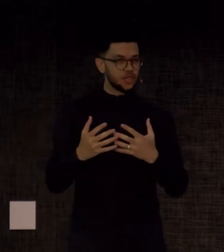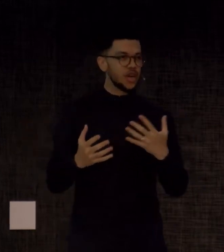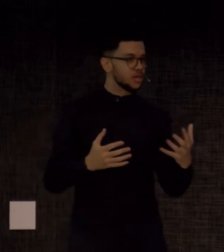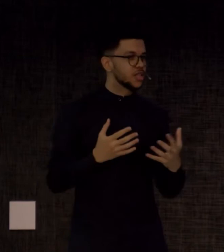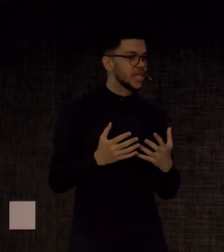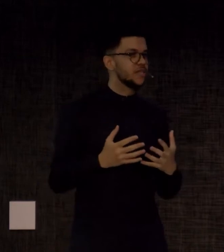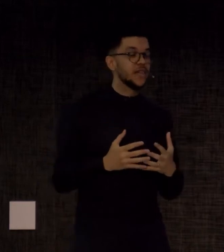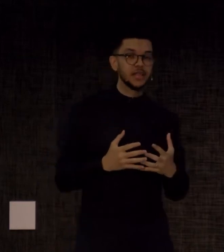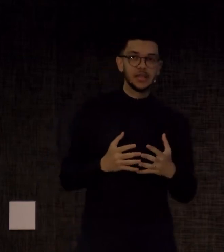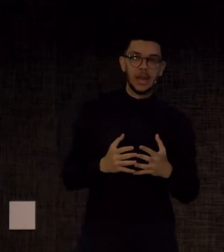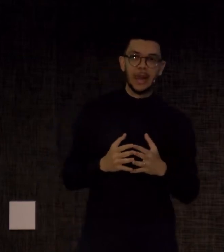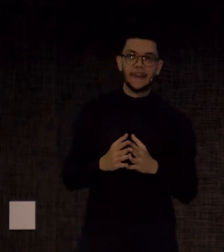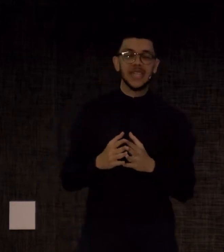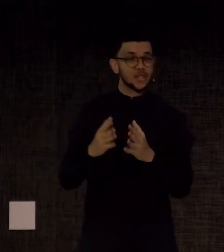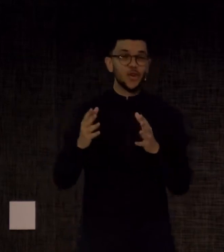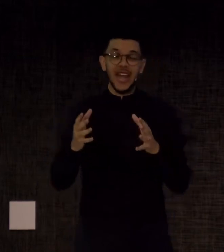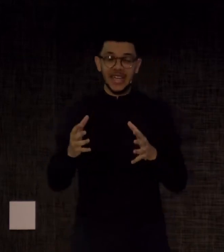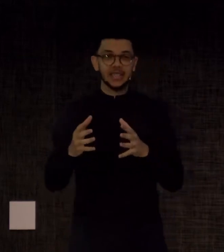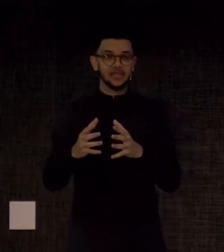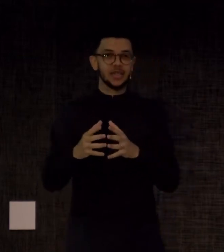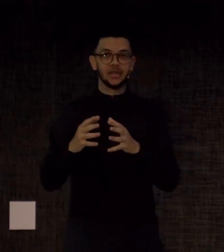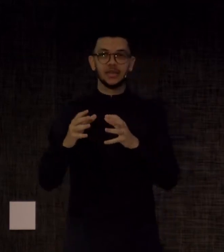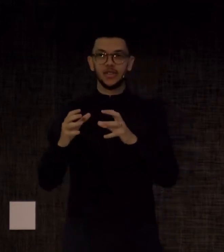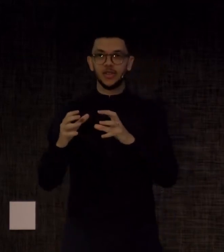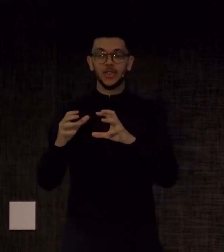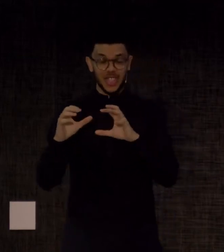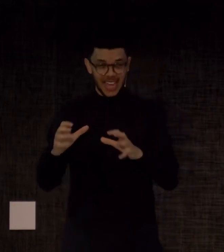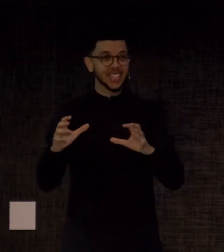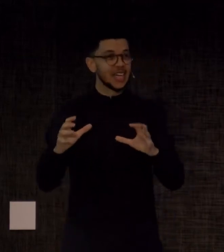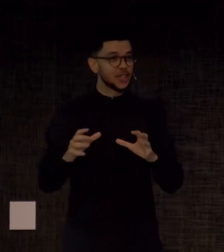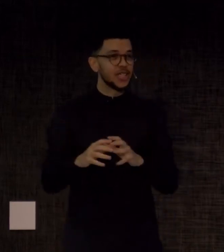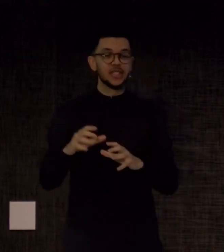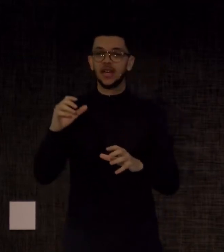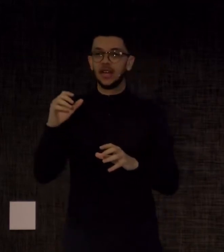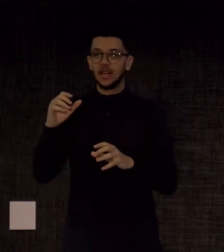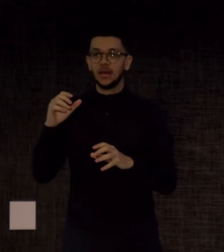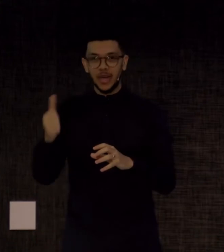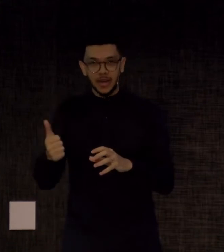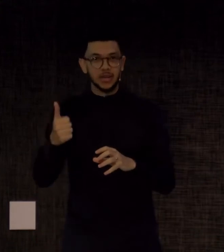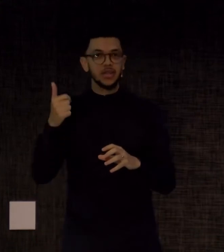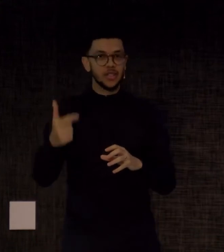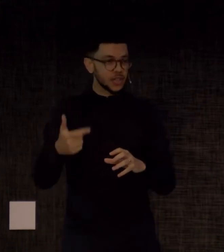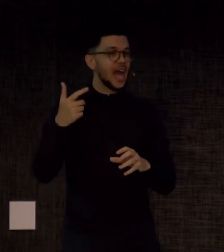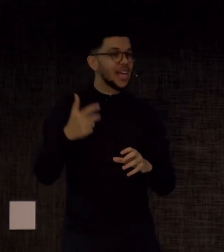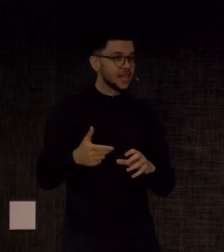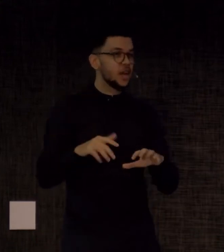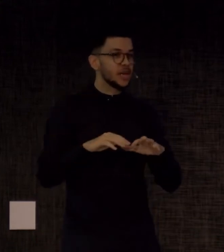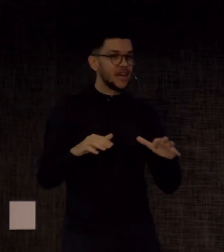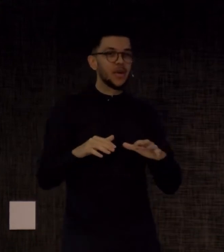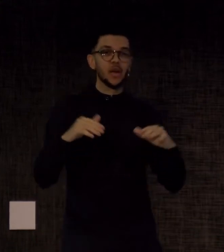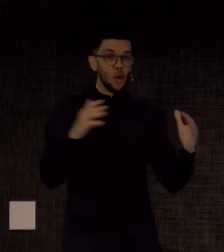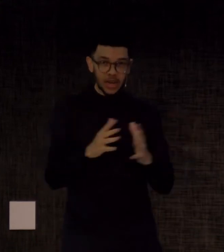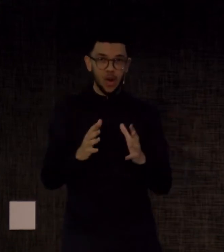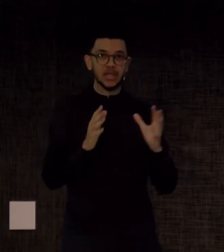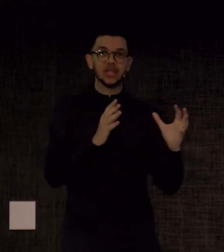You struggle to think of others. It's really difficult to change a country's political, social, and economic